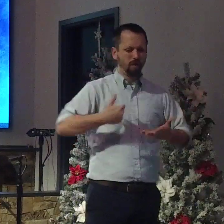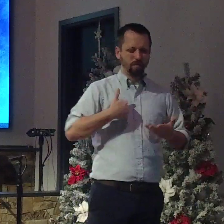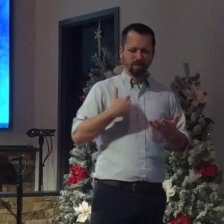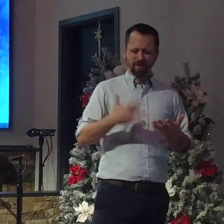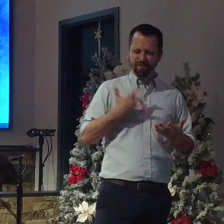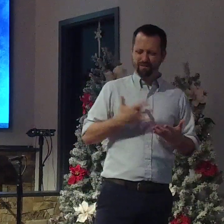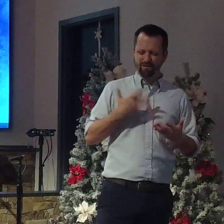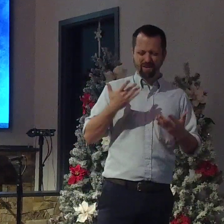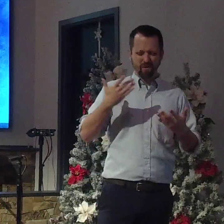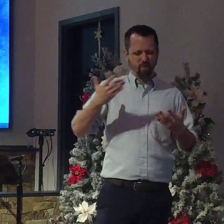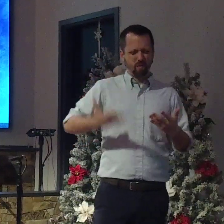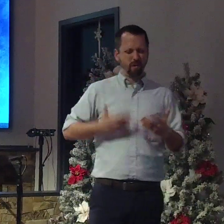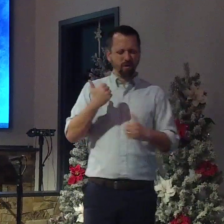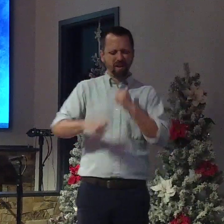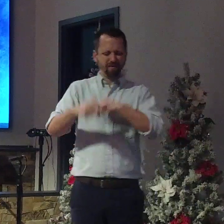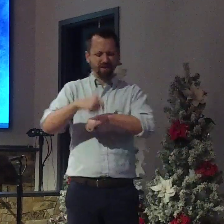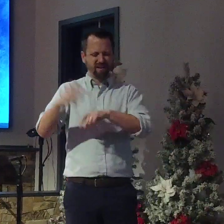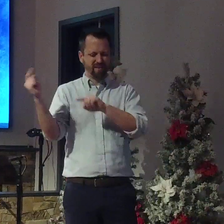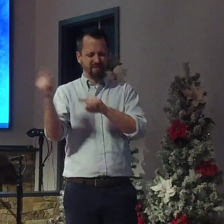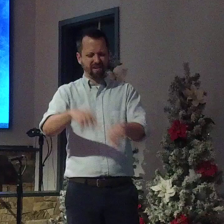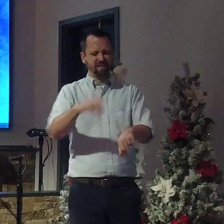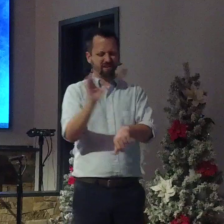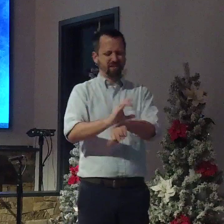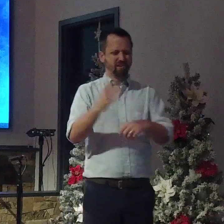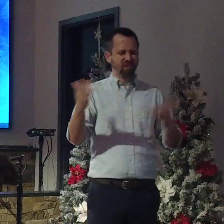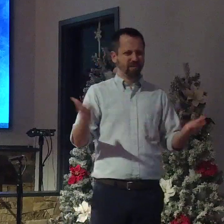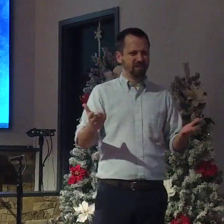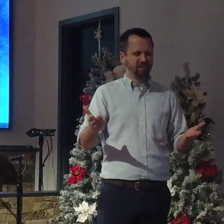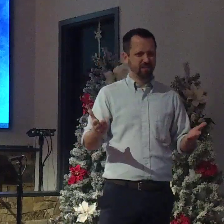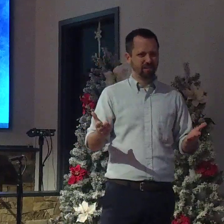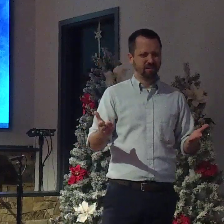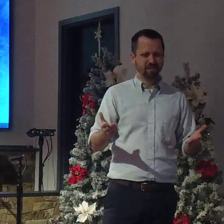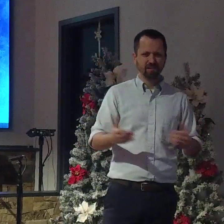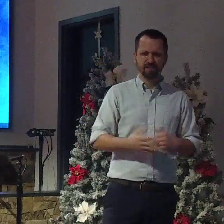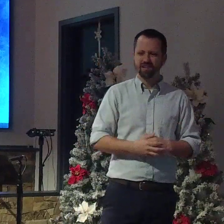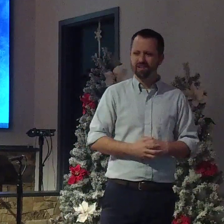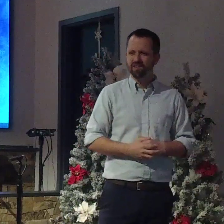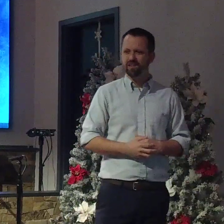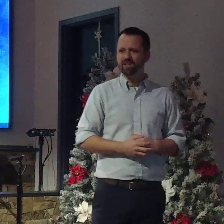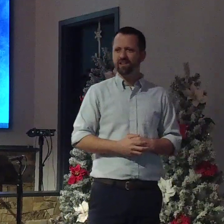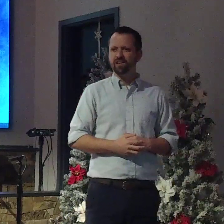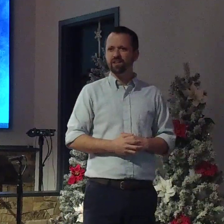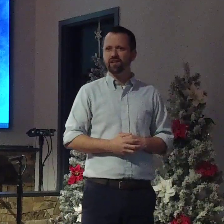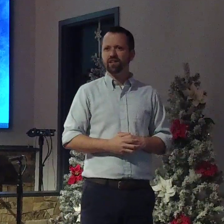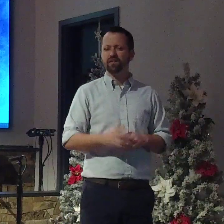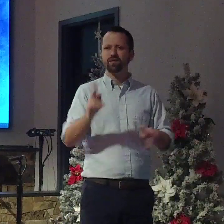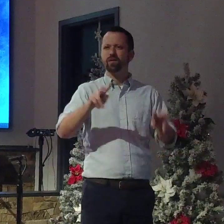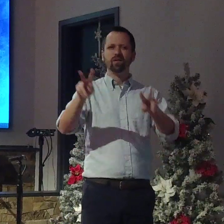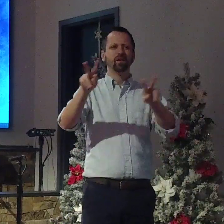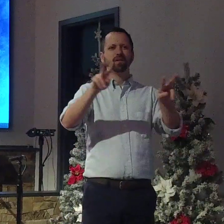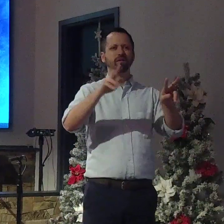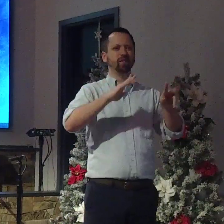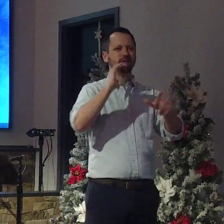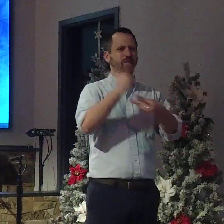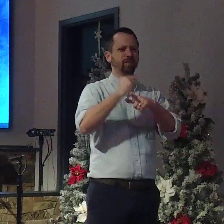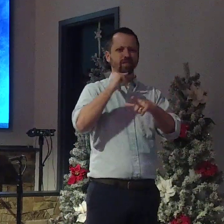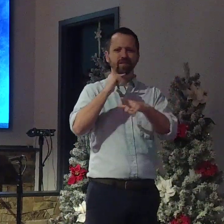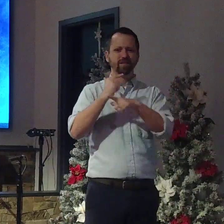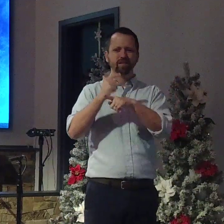somebody's phone. But I want you to get a glimpse of what happens on Wednesday nights and listen to this testimony and the